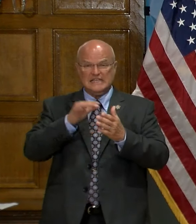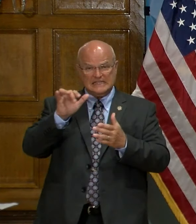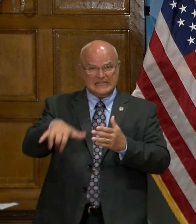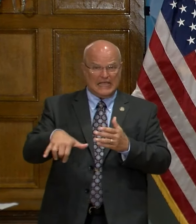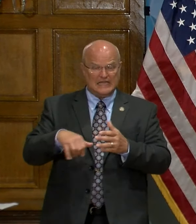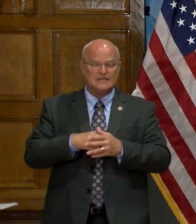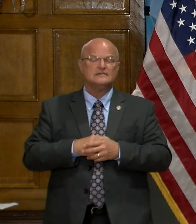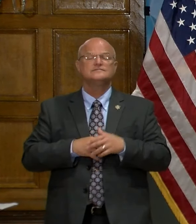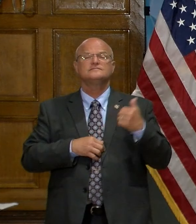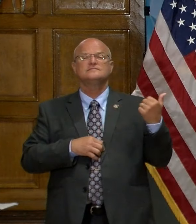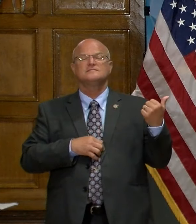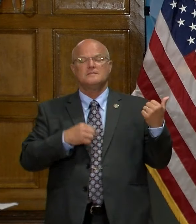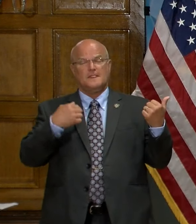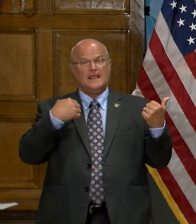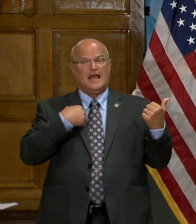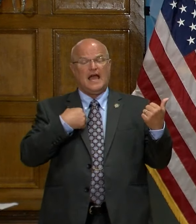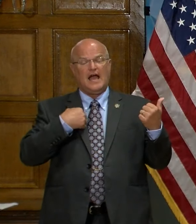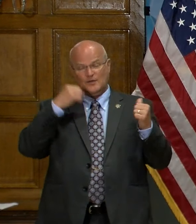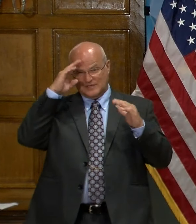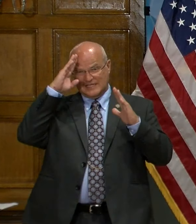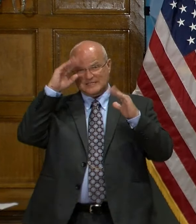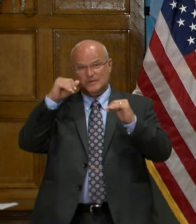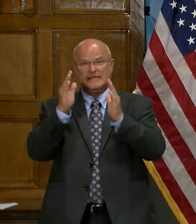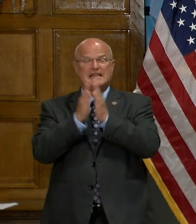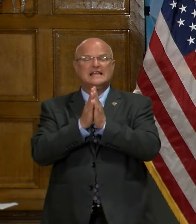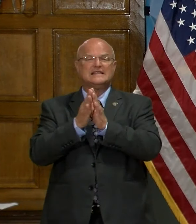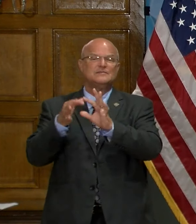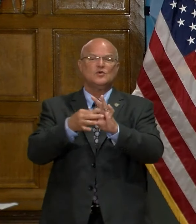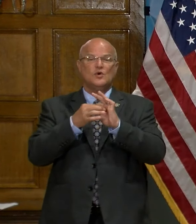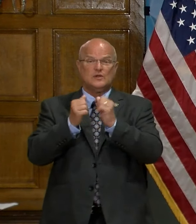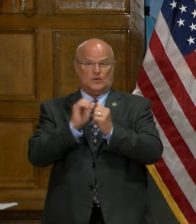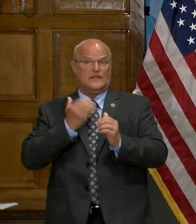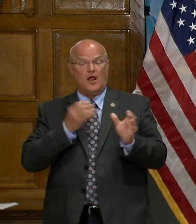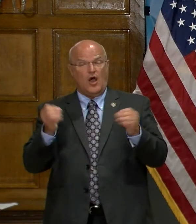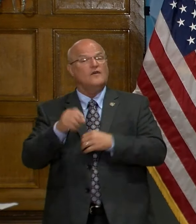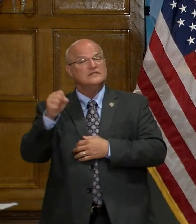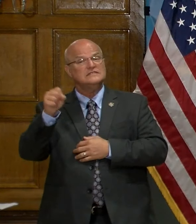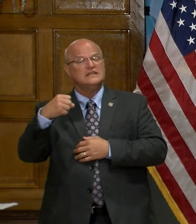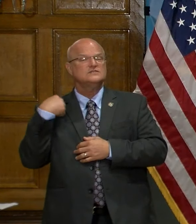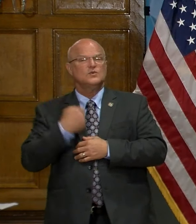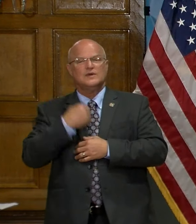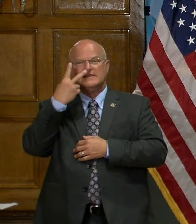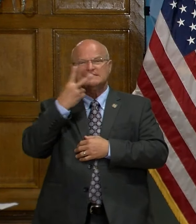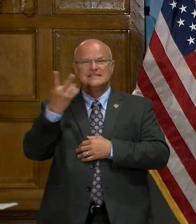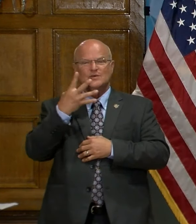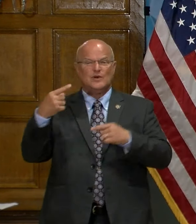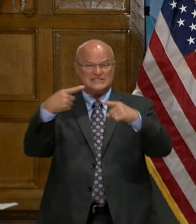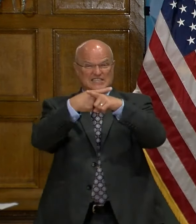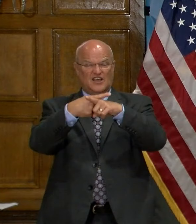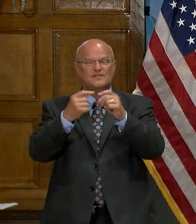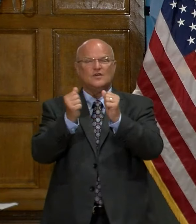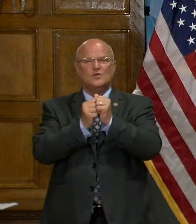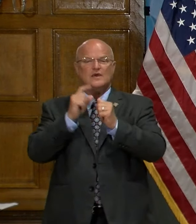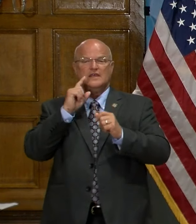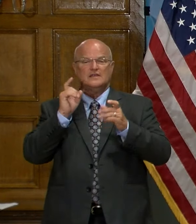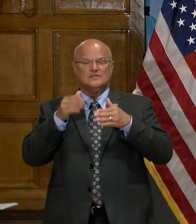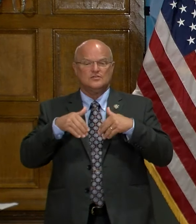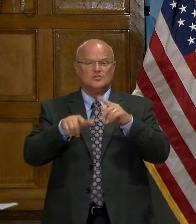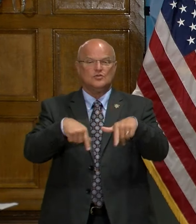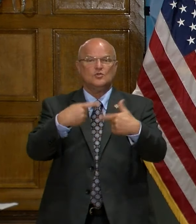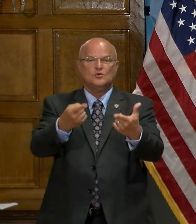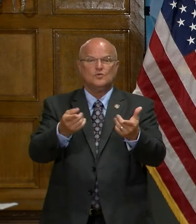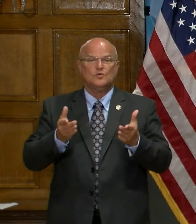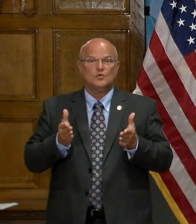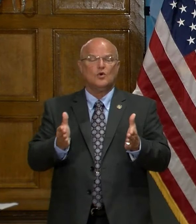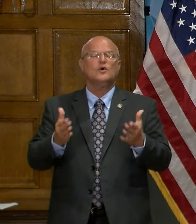activity? Well, I would expect and ask them to coordinate with our office so we can see what's in conflict with the direction that we're